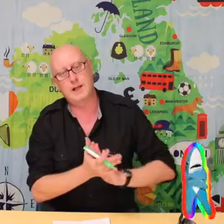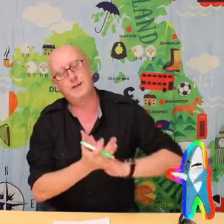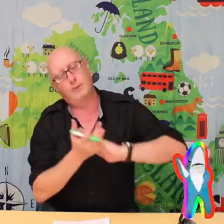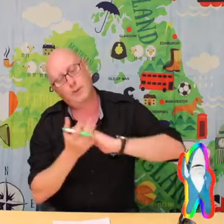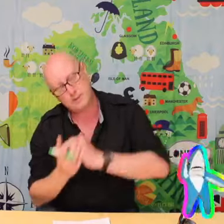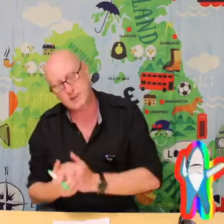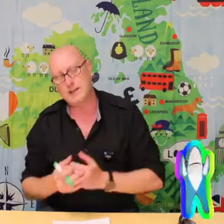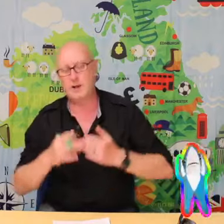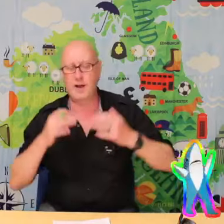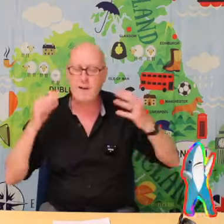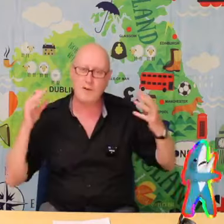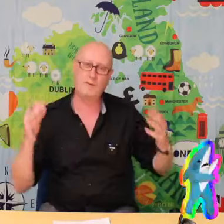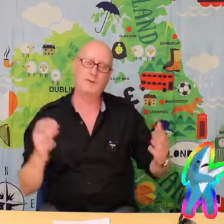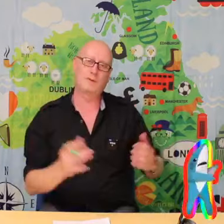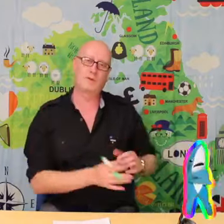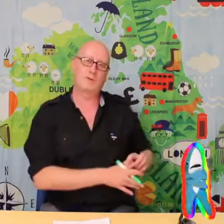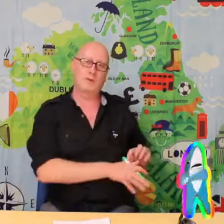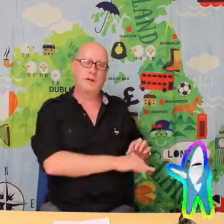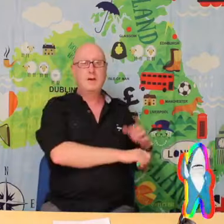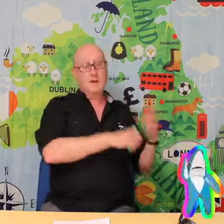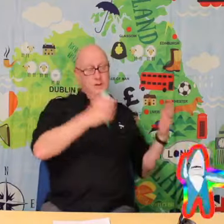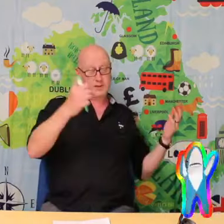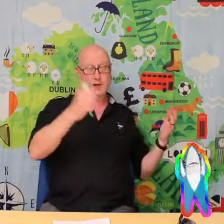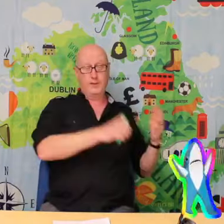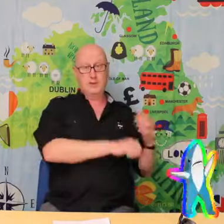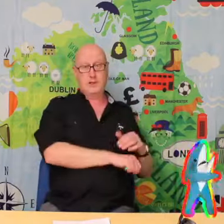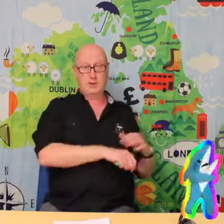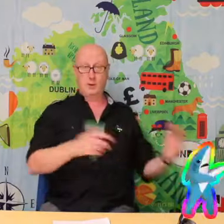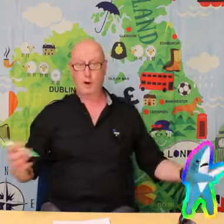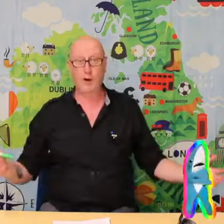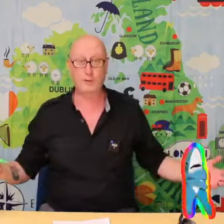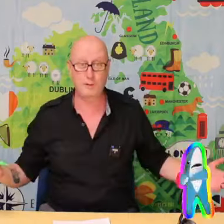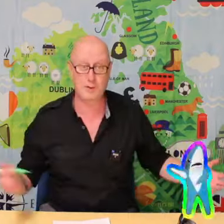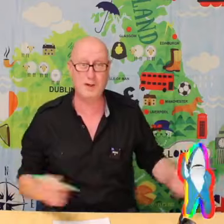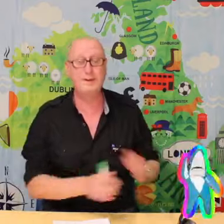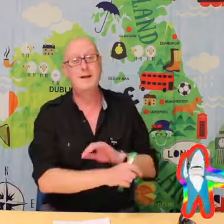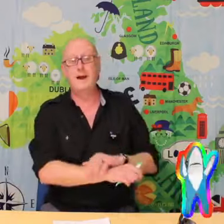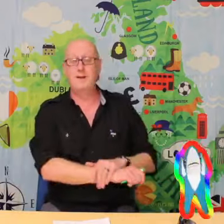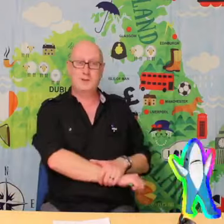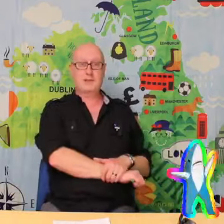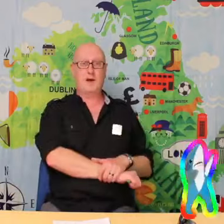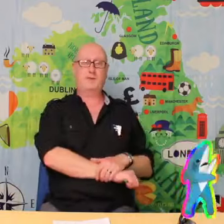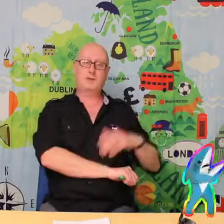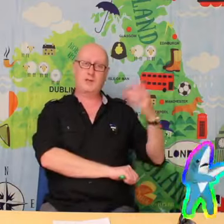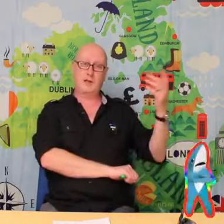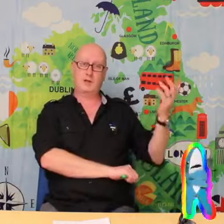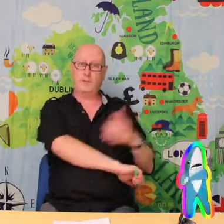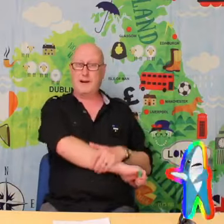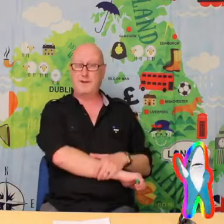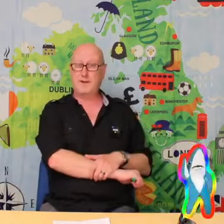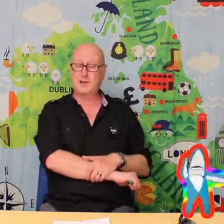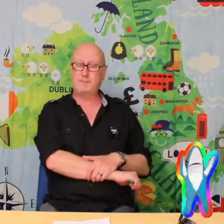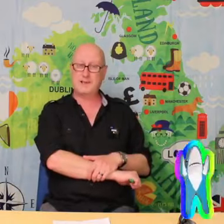the website and everything that goes with it, the staff that do both as well, and also staff that sort of part of things like Better